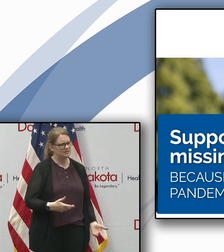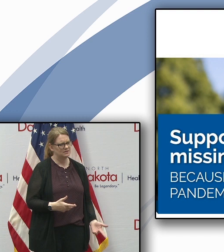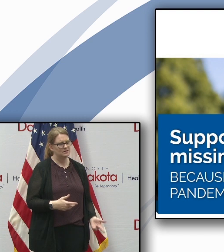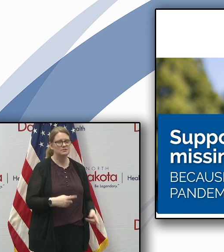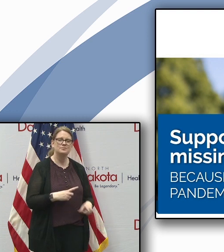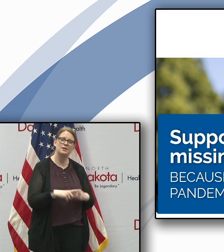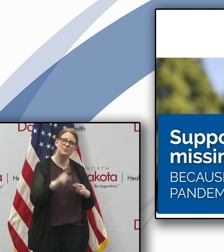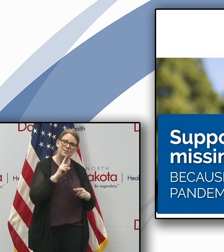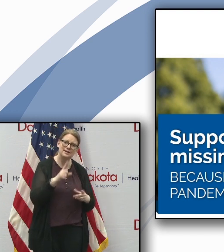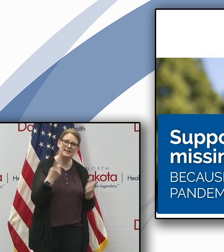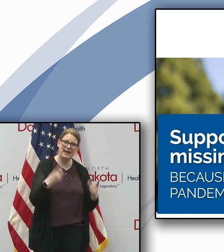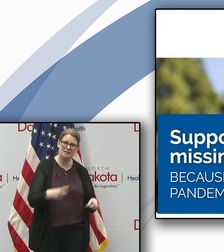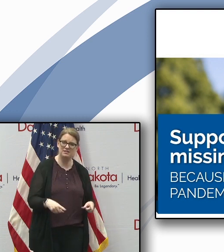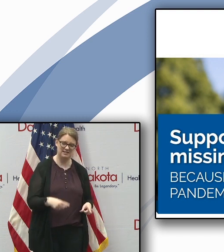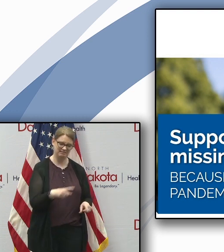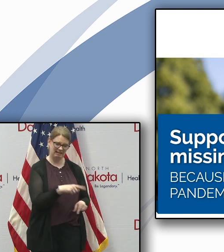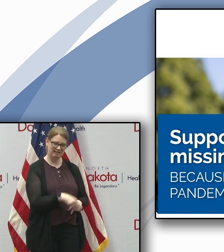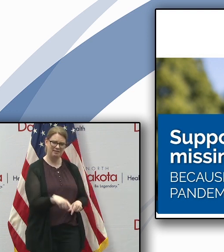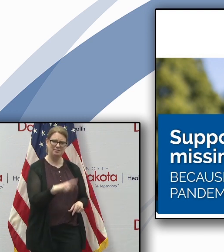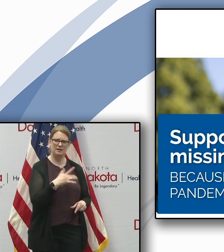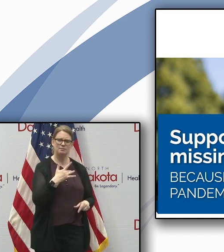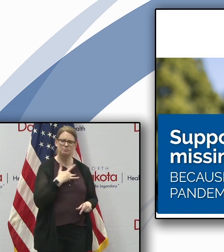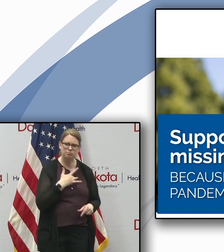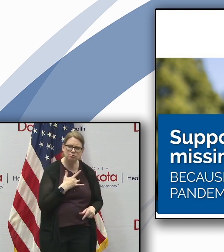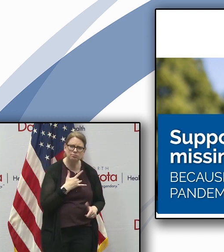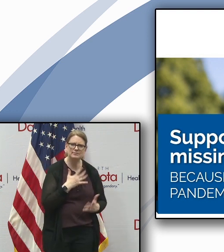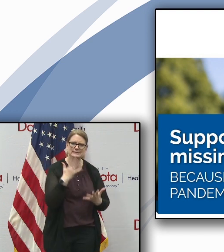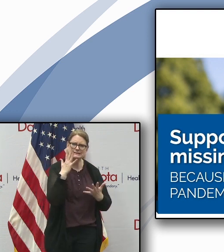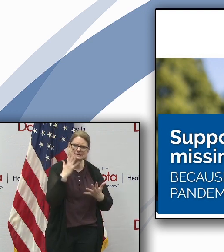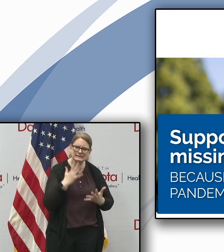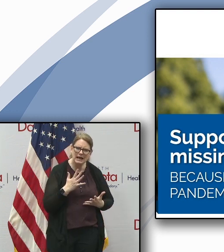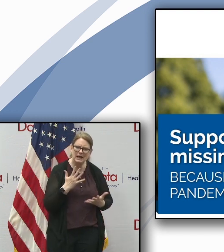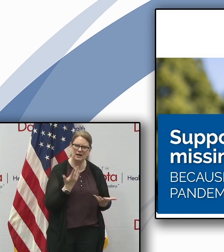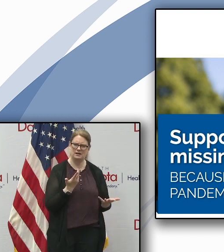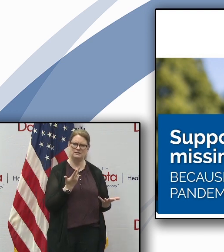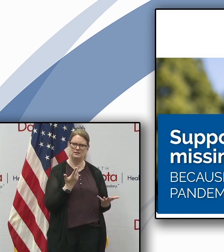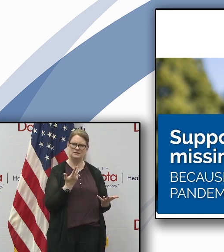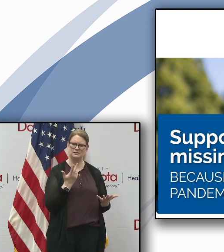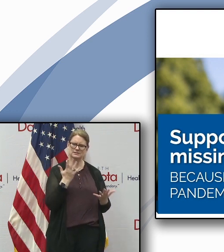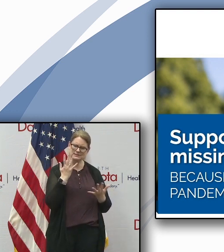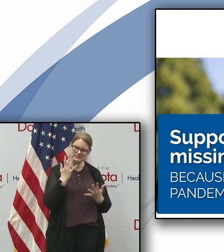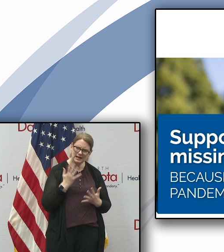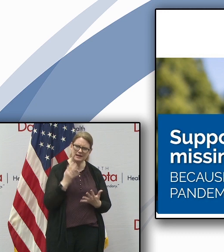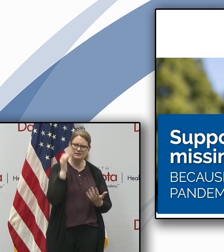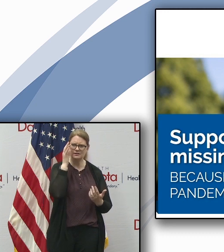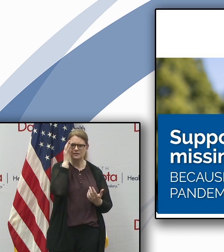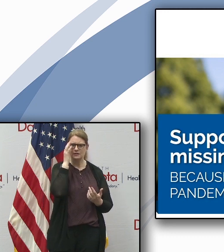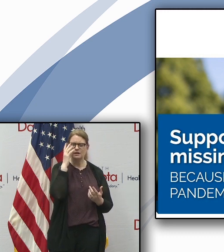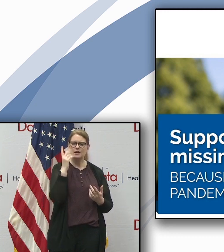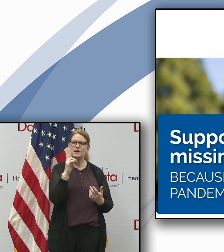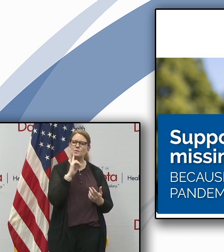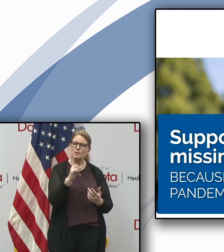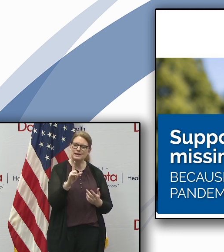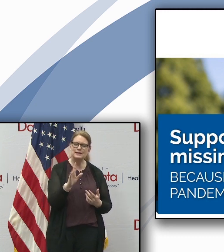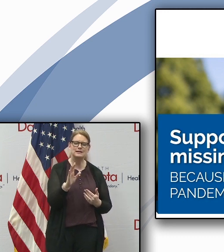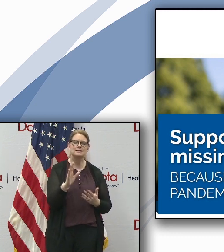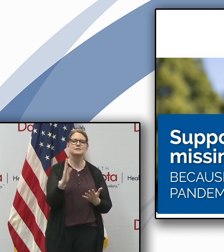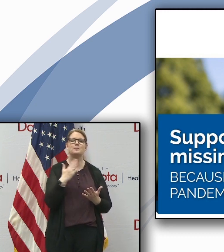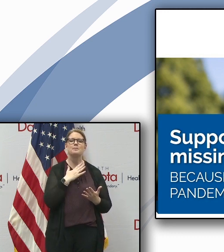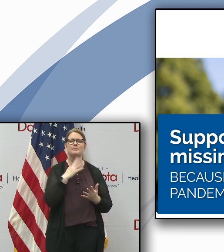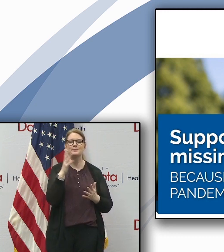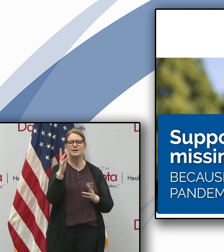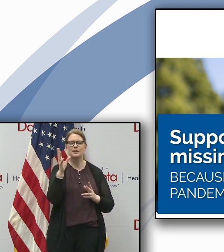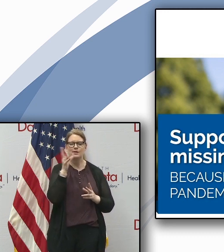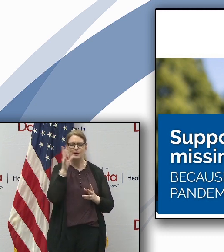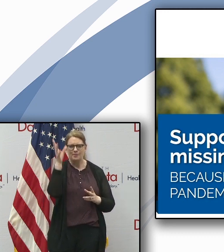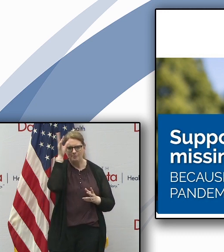in the process is real grieving. I mean, there's real grieving going on, and it's important for people to understand that, parents